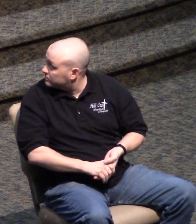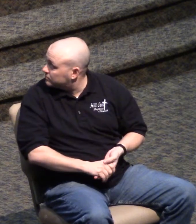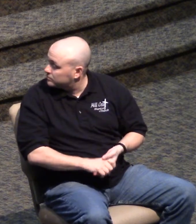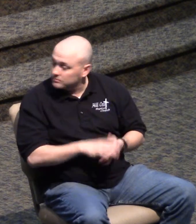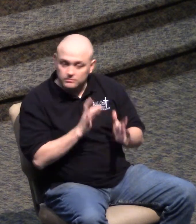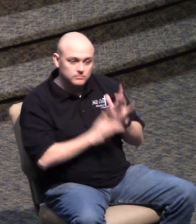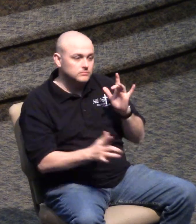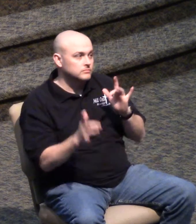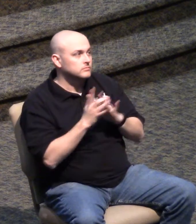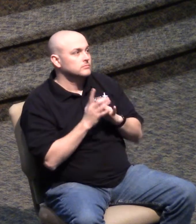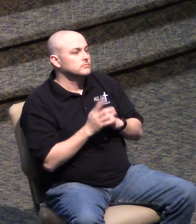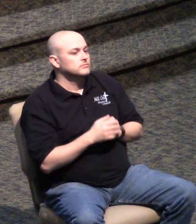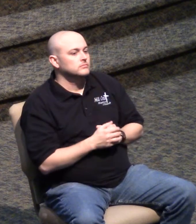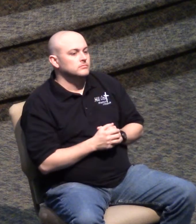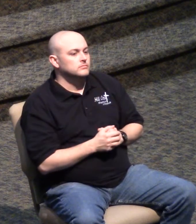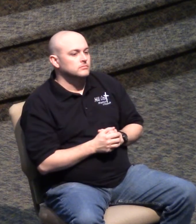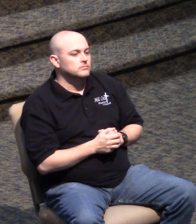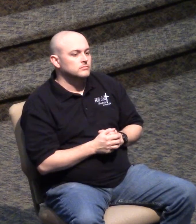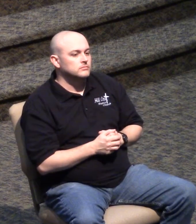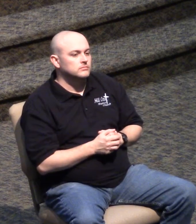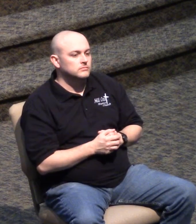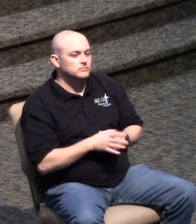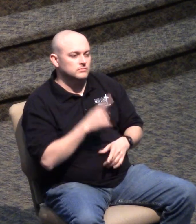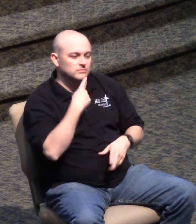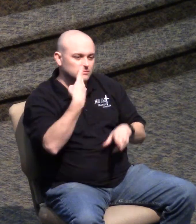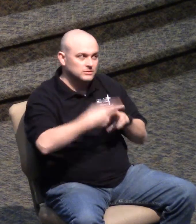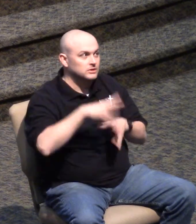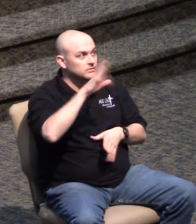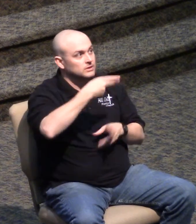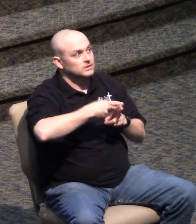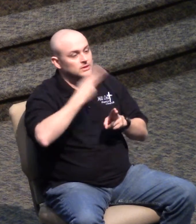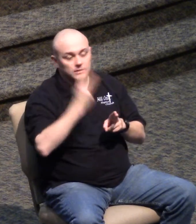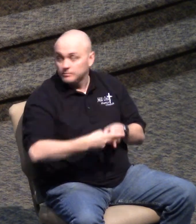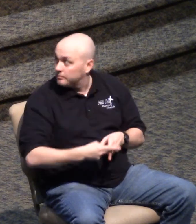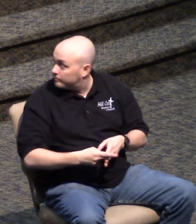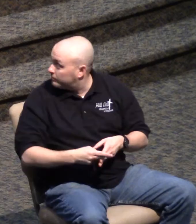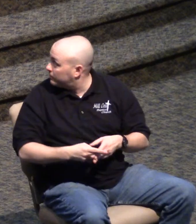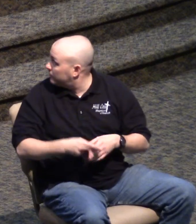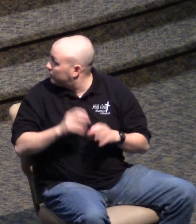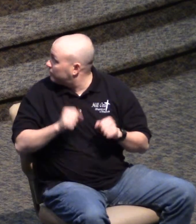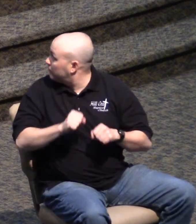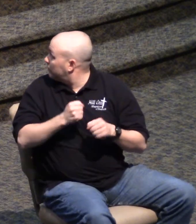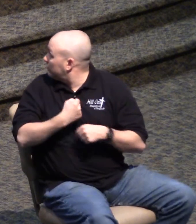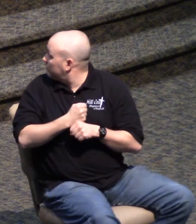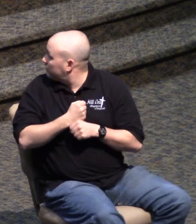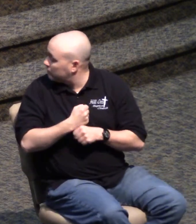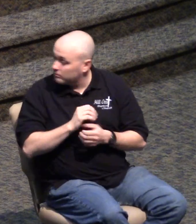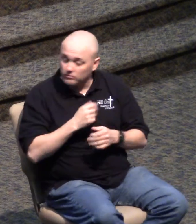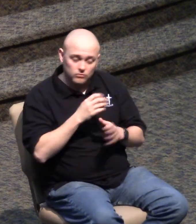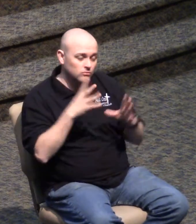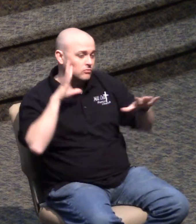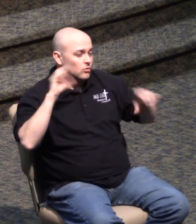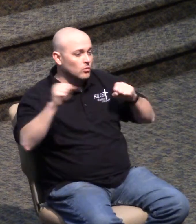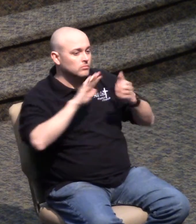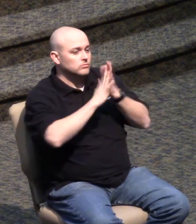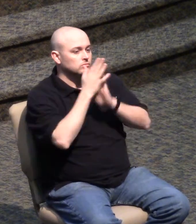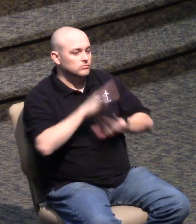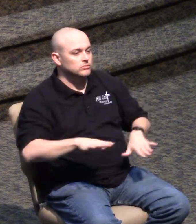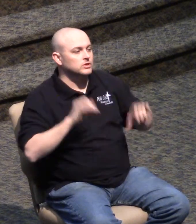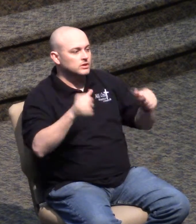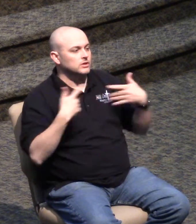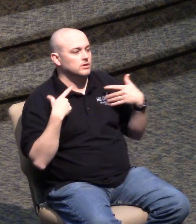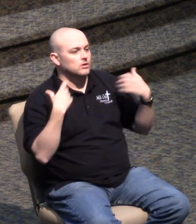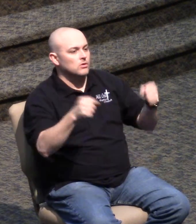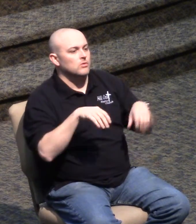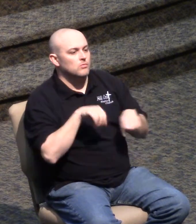name. Jesus, the mention of his name can calm a storm. It can heal